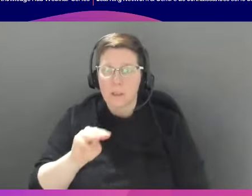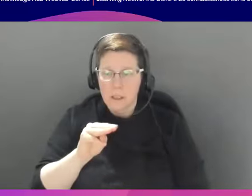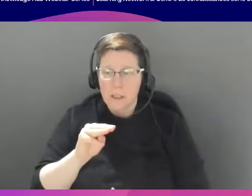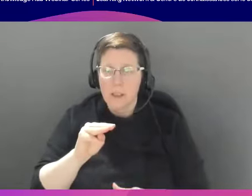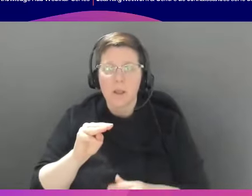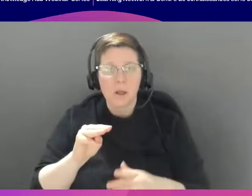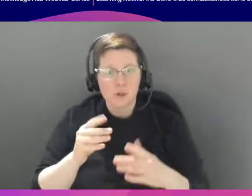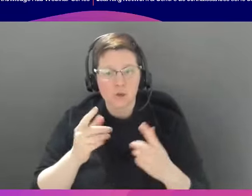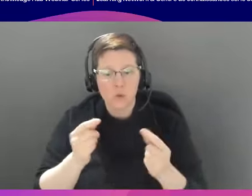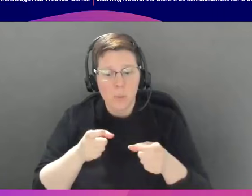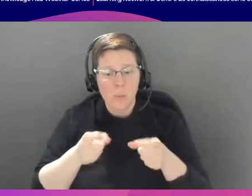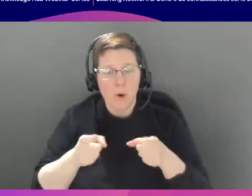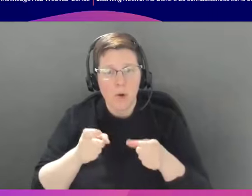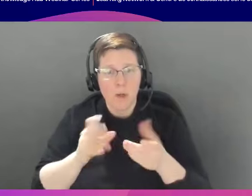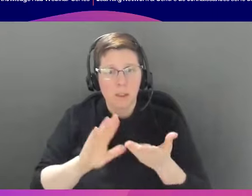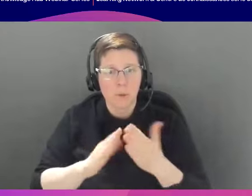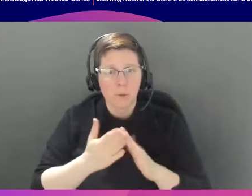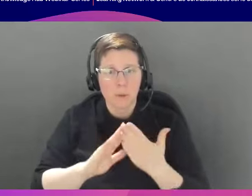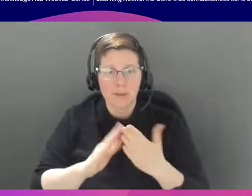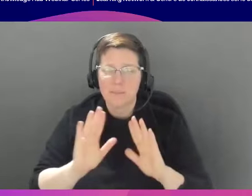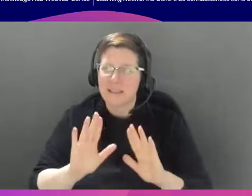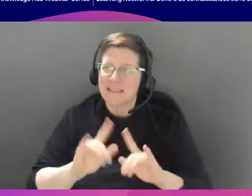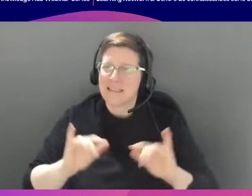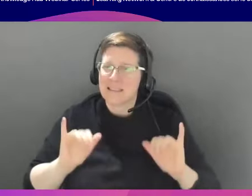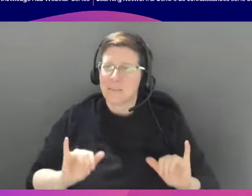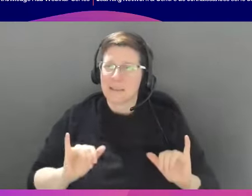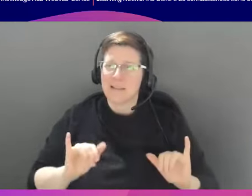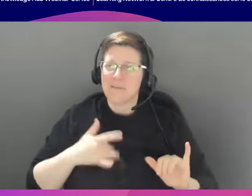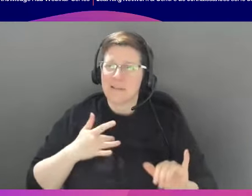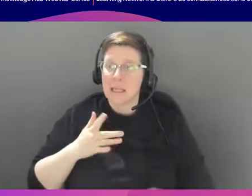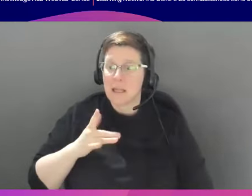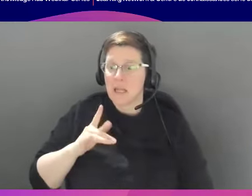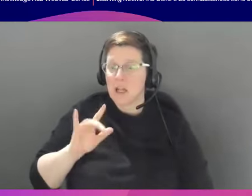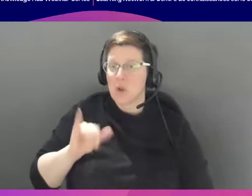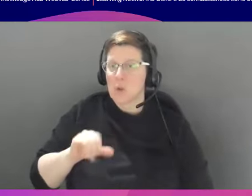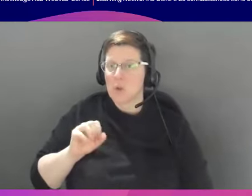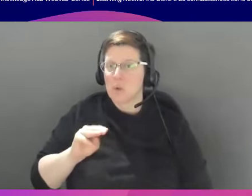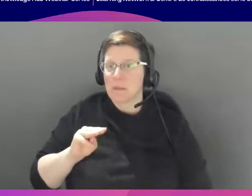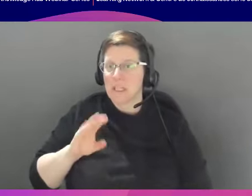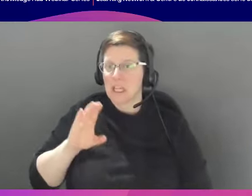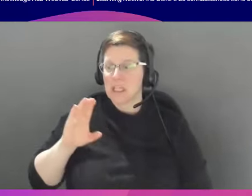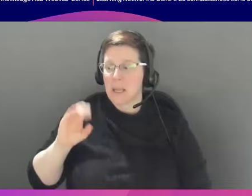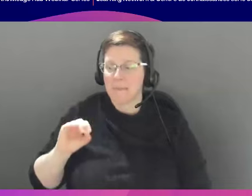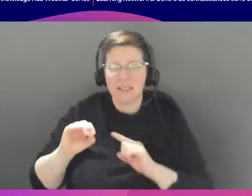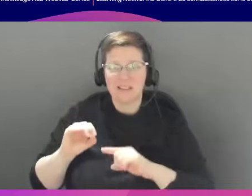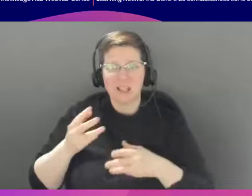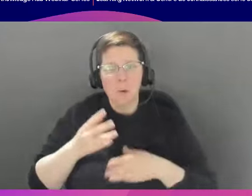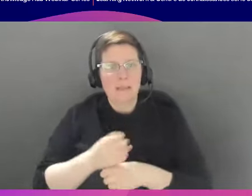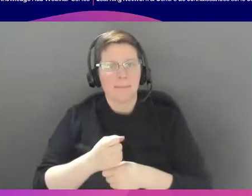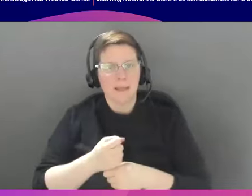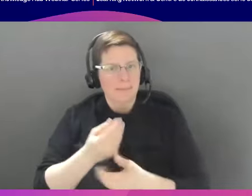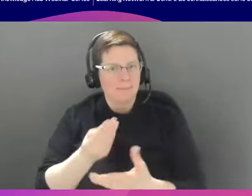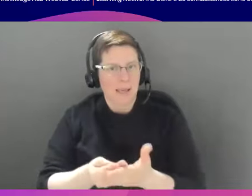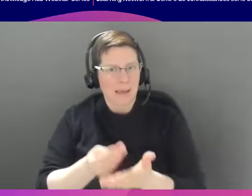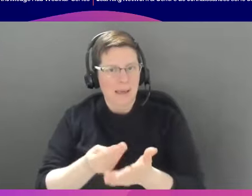communities. But I think at the end of the day, these platforms are also companies that want to make money, and this might not be the best in their best interest to